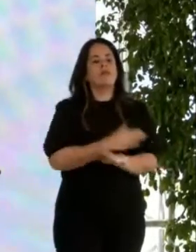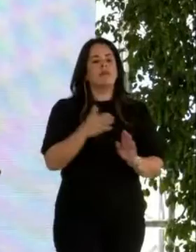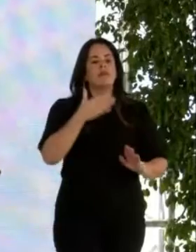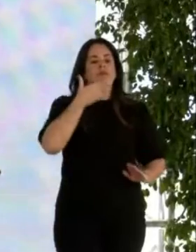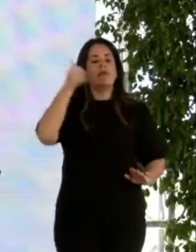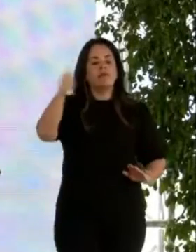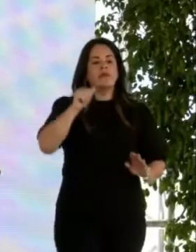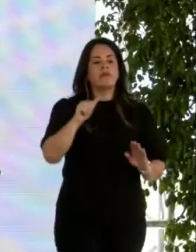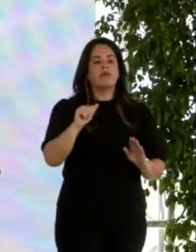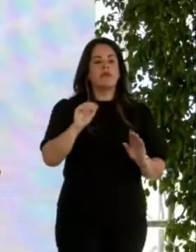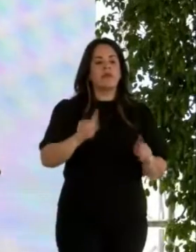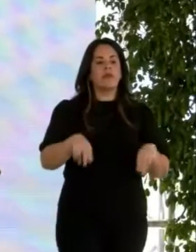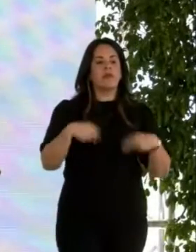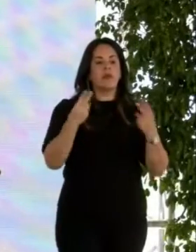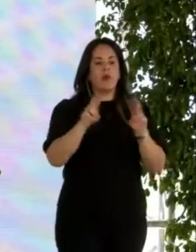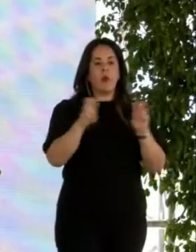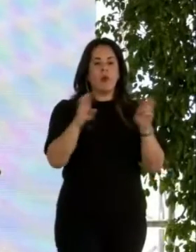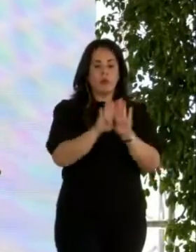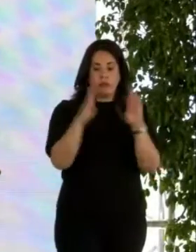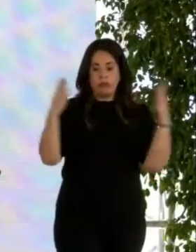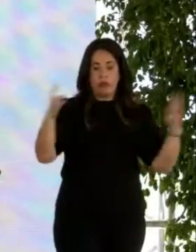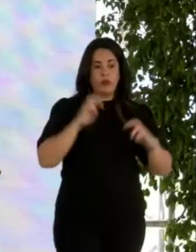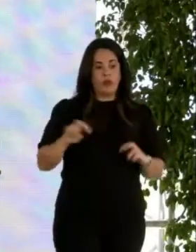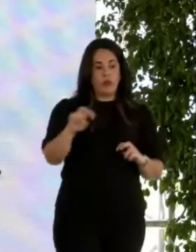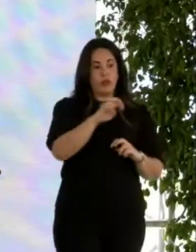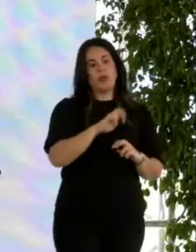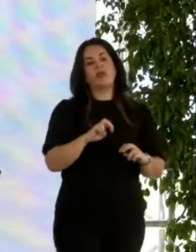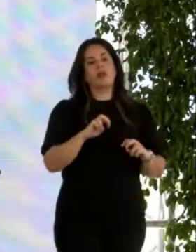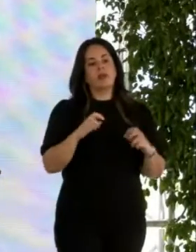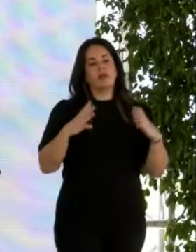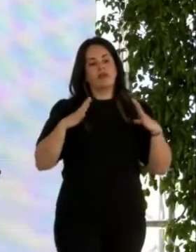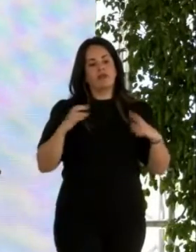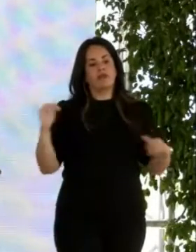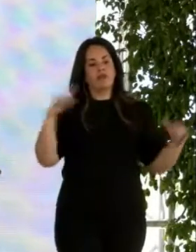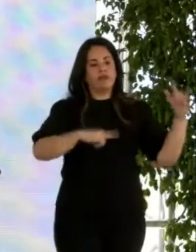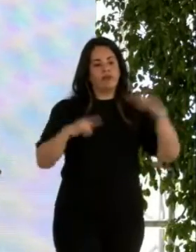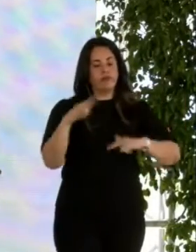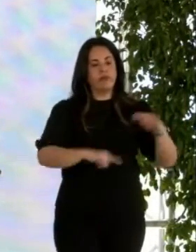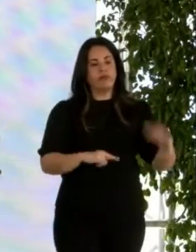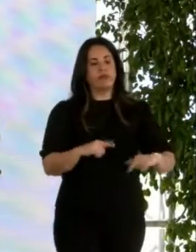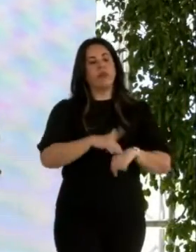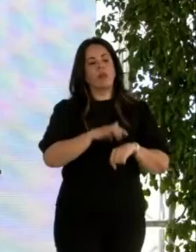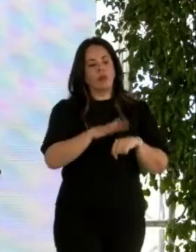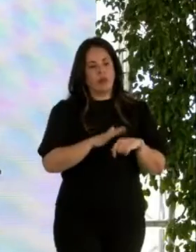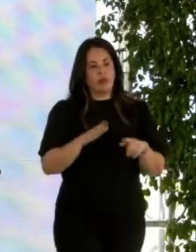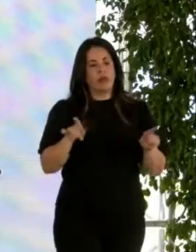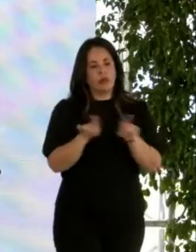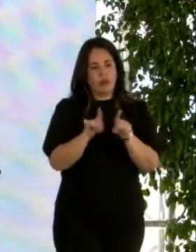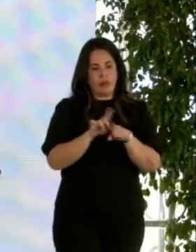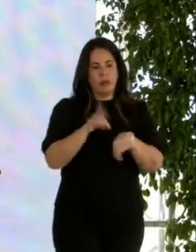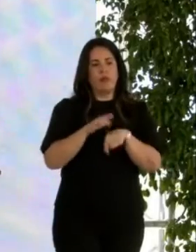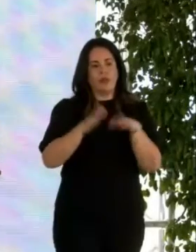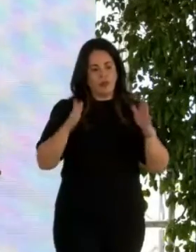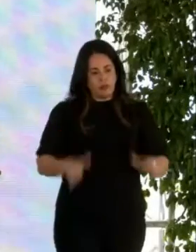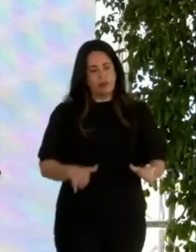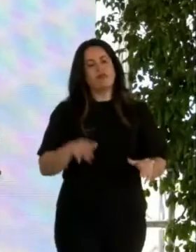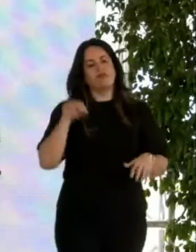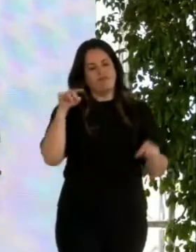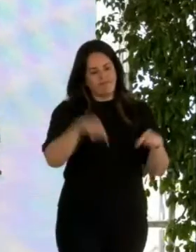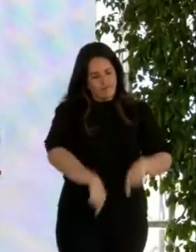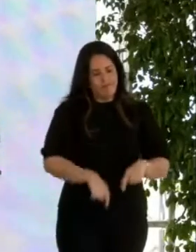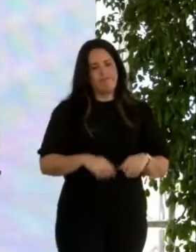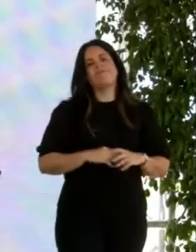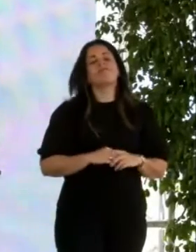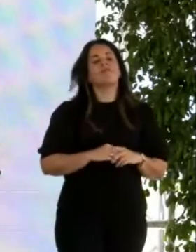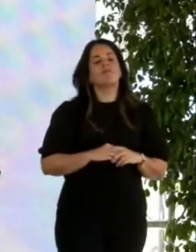front door for tourists that come to the island, as well as for all Puerto Ricans. As my family and I